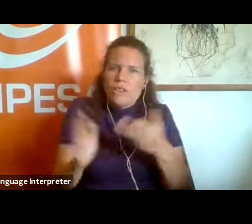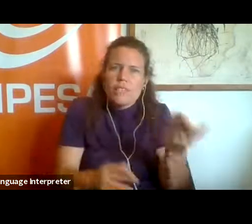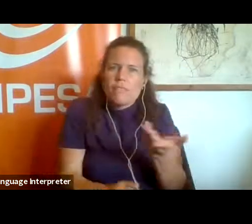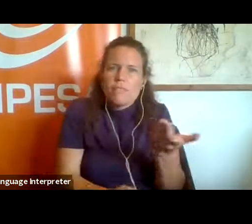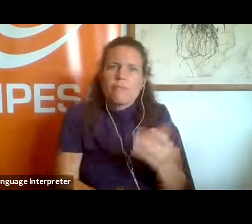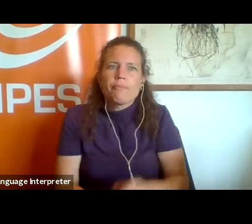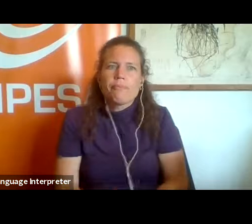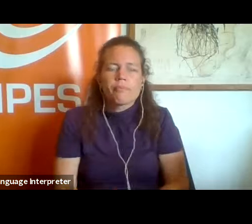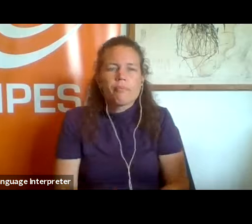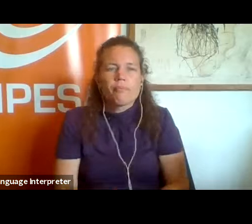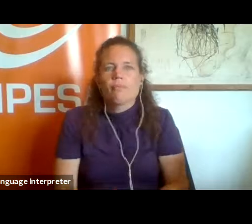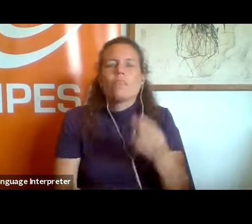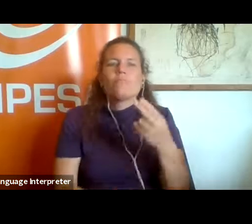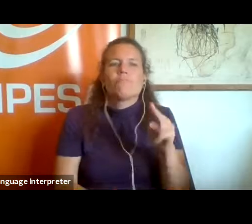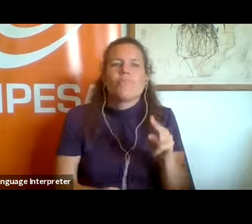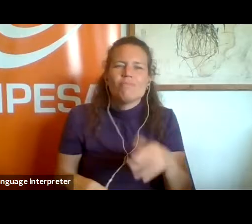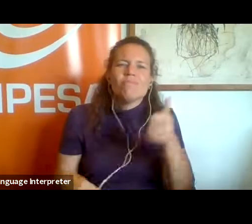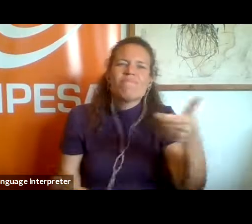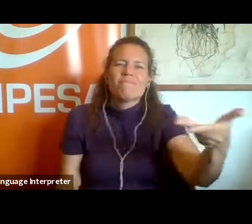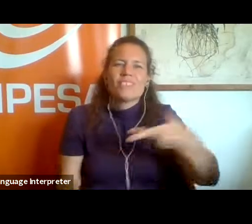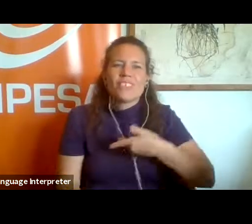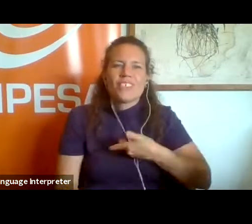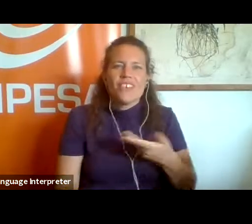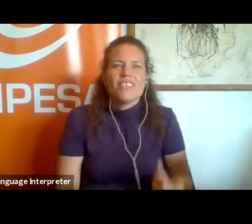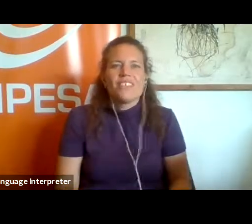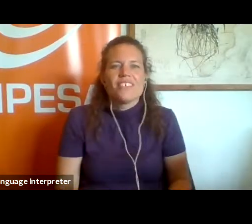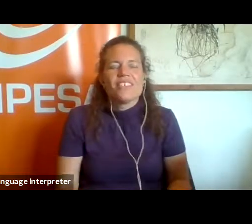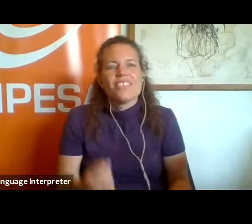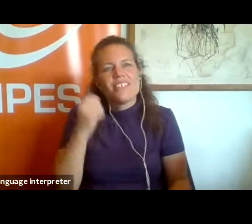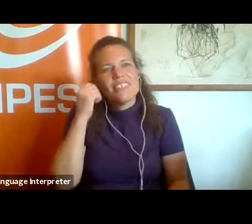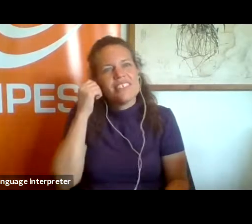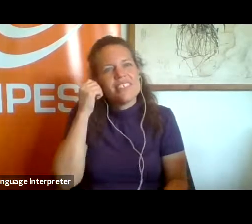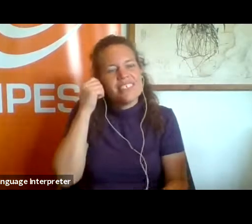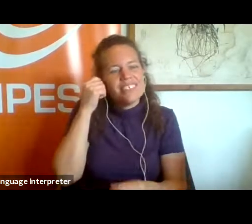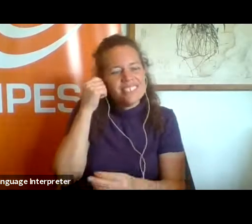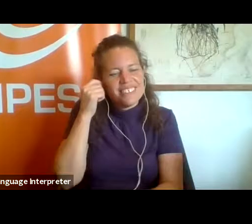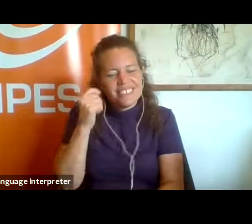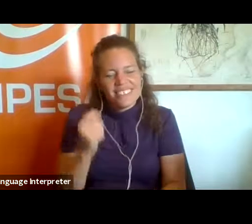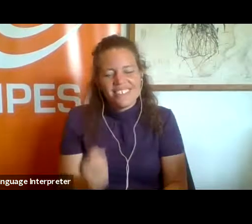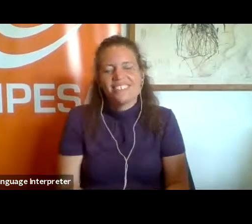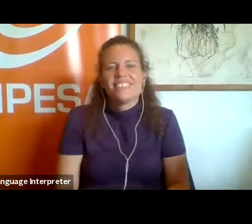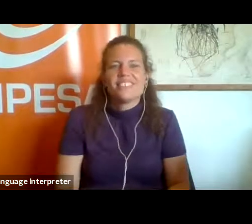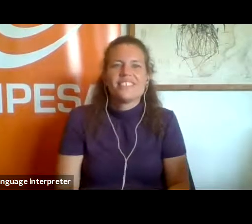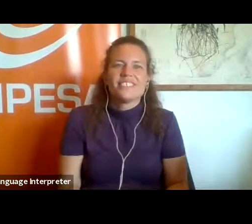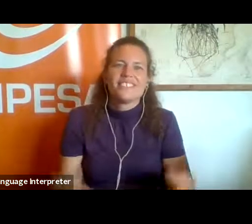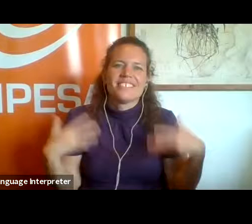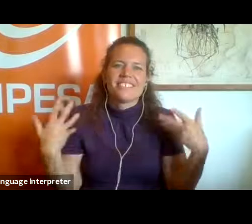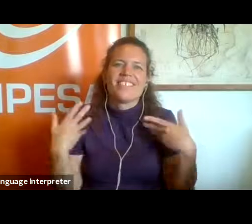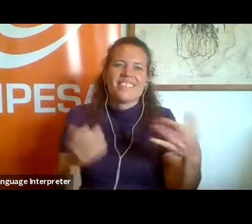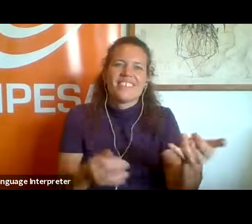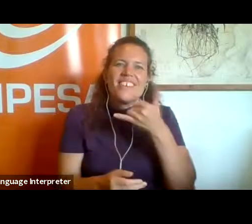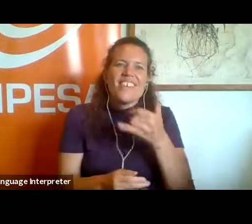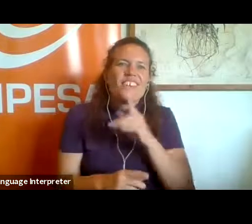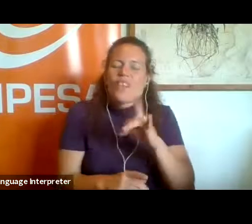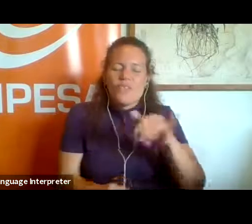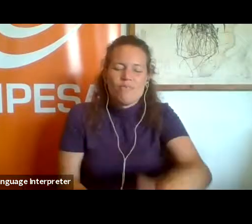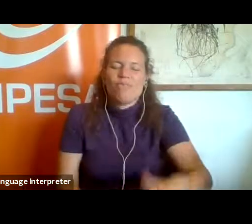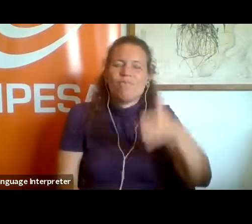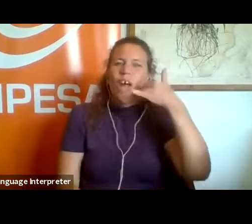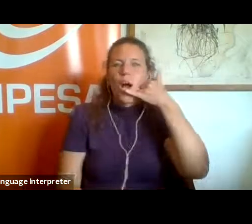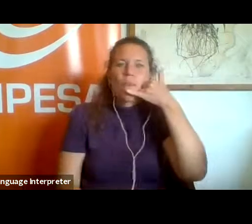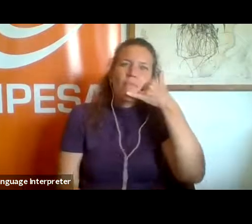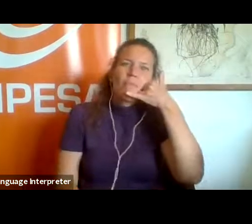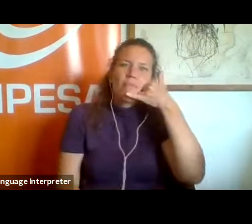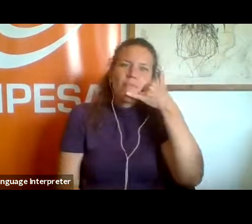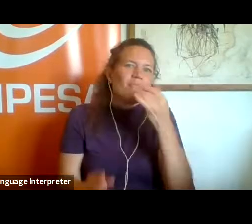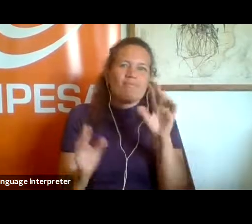No. So that's a really good question. Wouldn't that be nice if there's a physical call that we could all just answer and say, hey, stop cyber